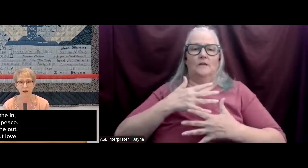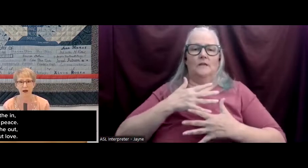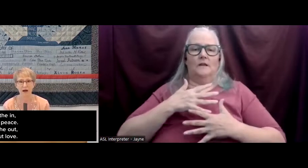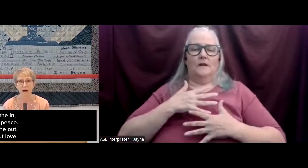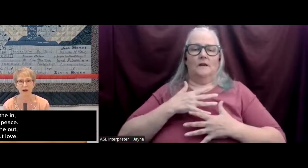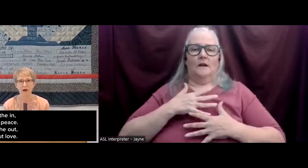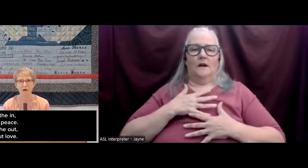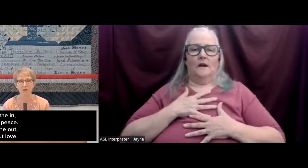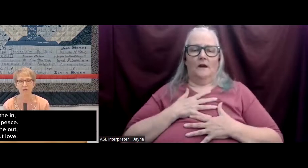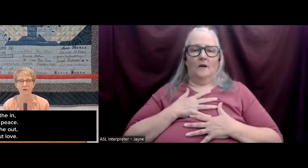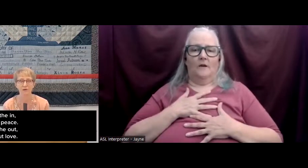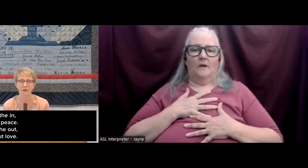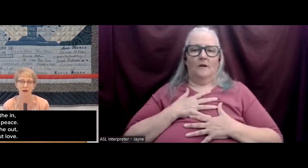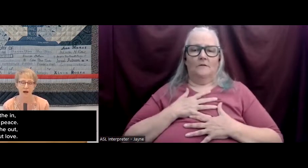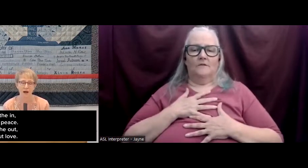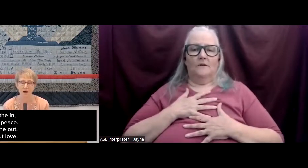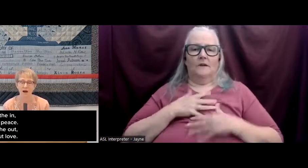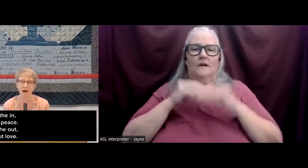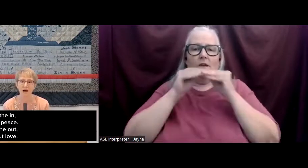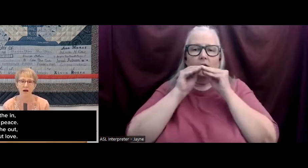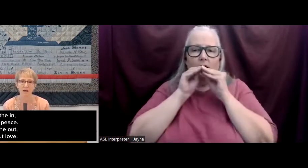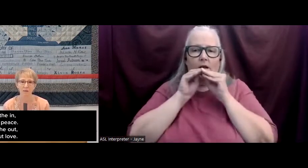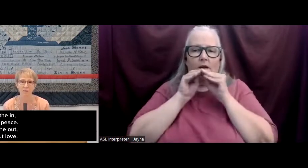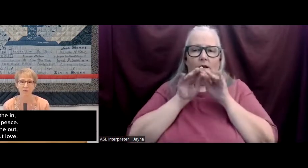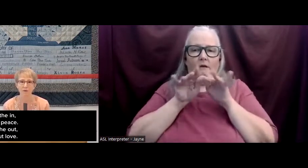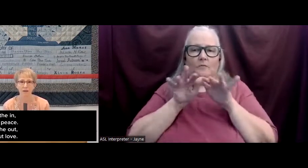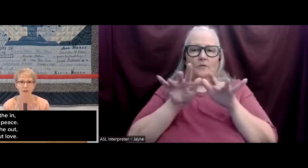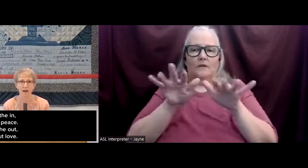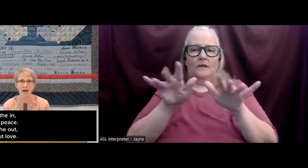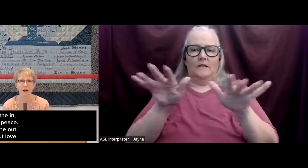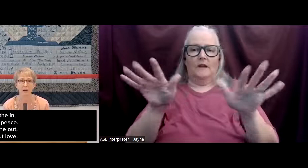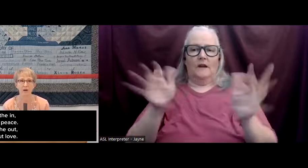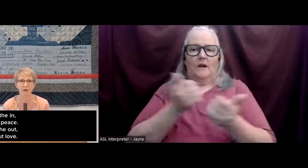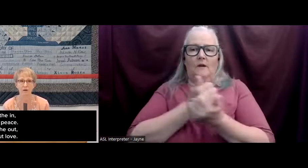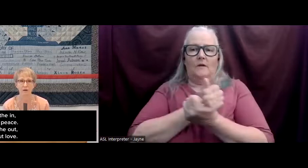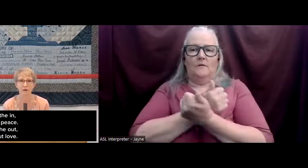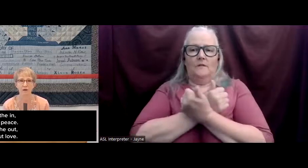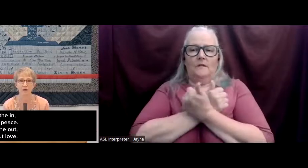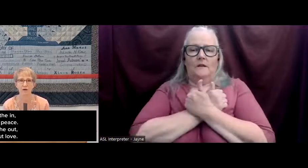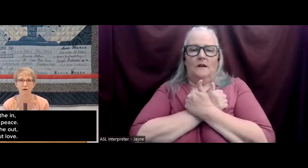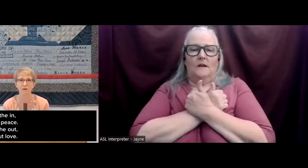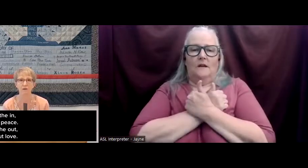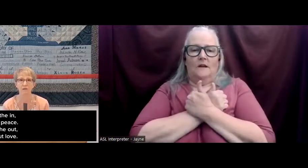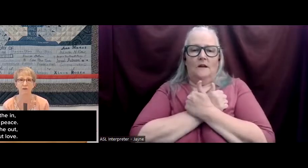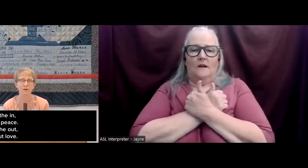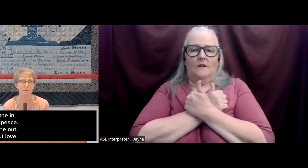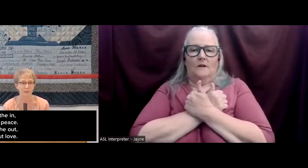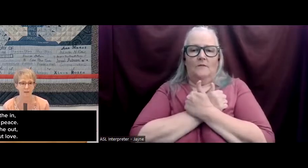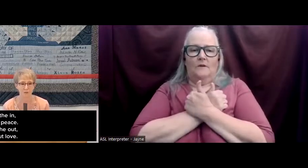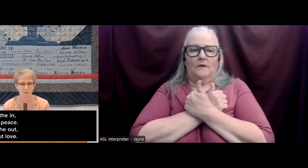breathe out, I breathe out